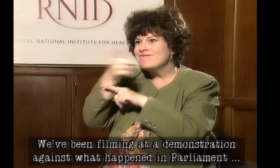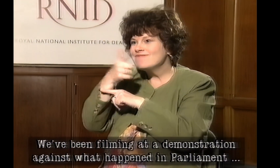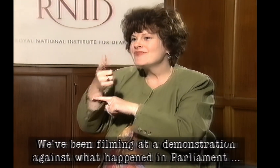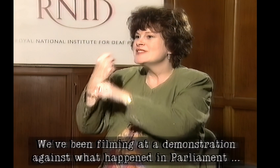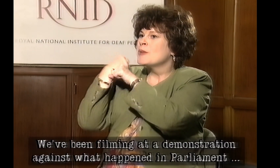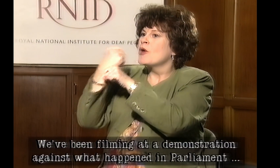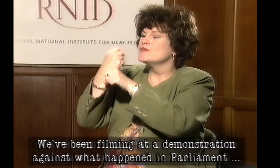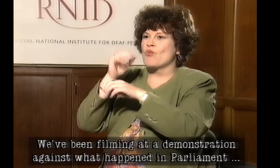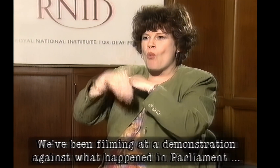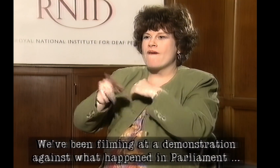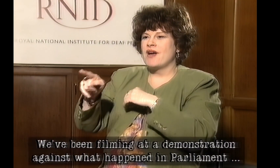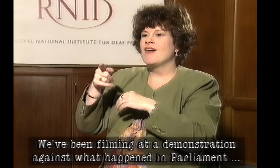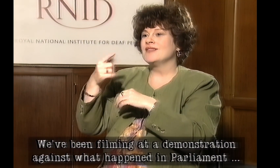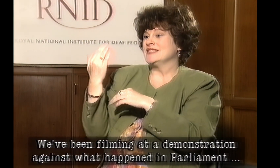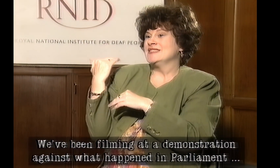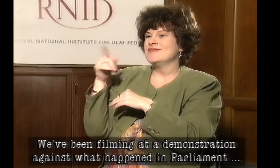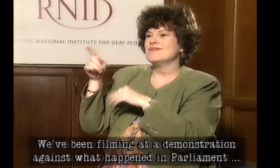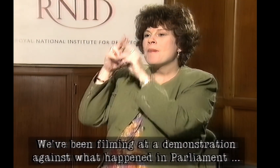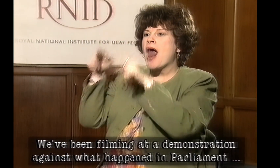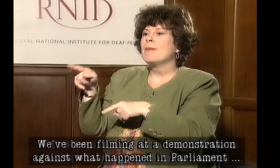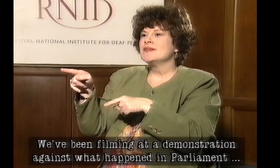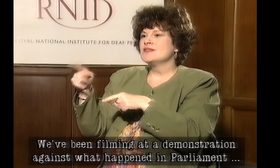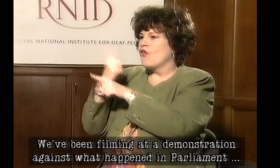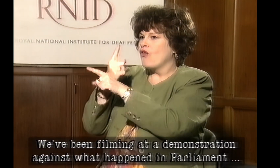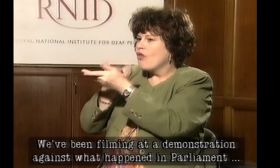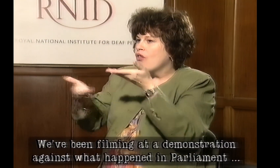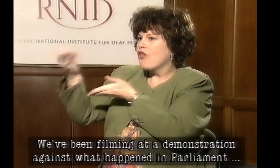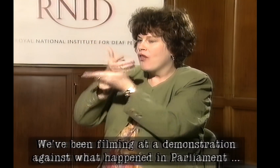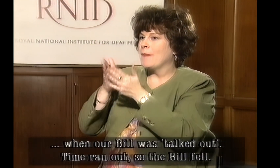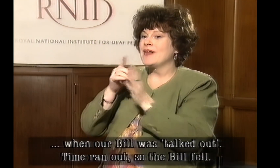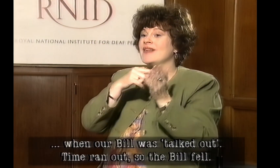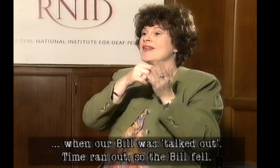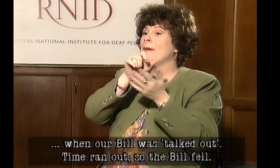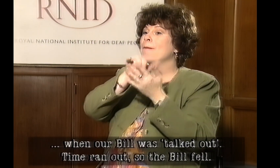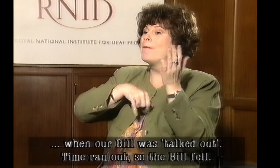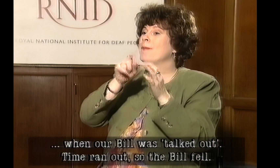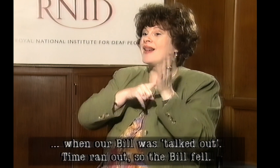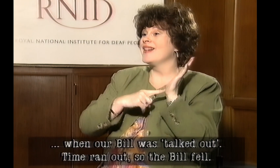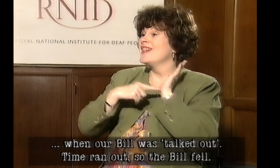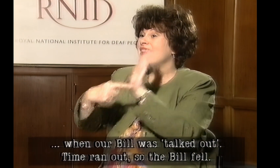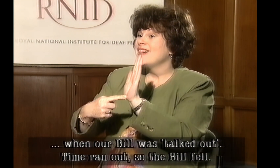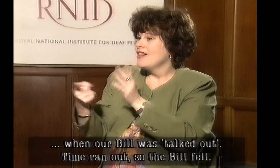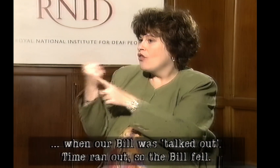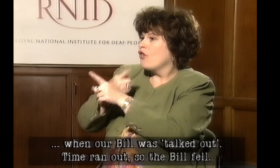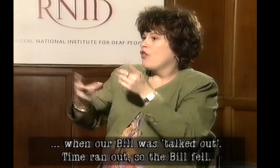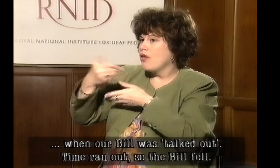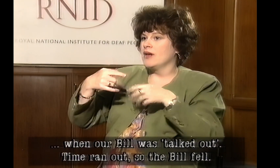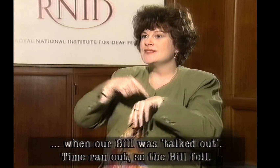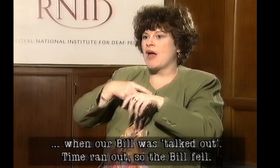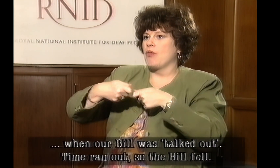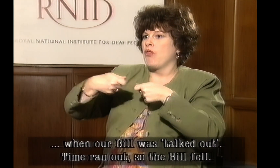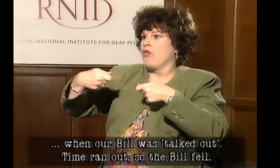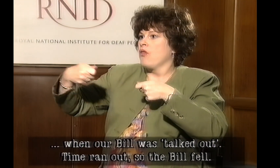Today, we've been filming at a demonstration against what happened in Parliament recently when our bill was talked out.